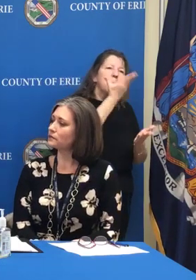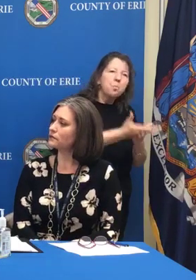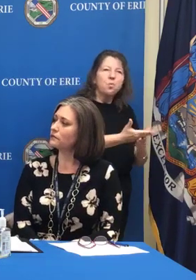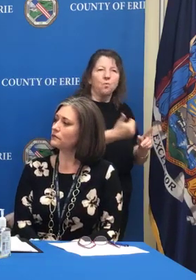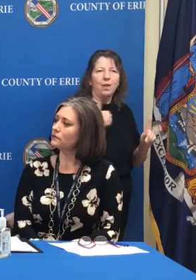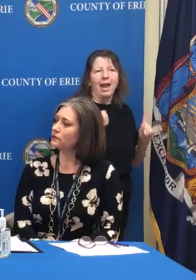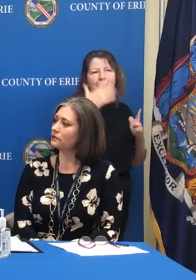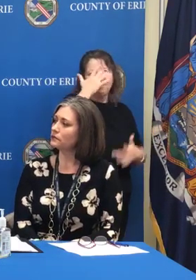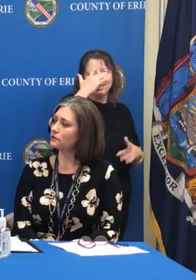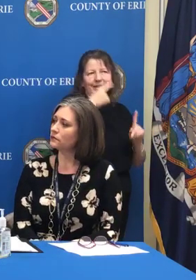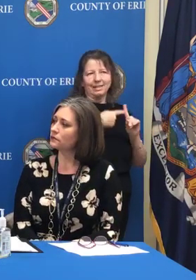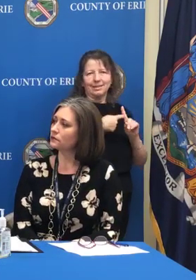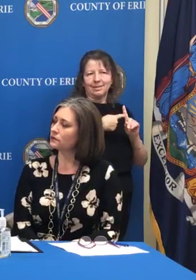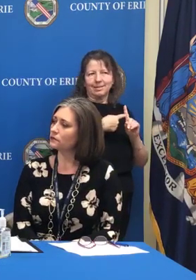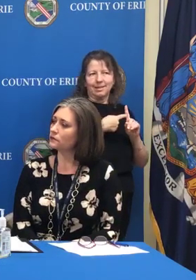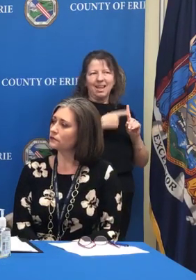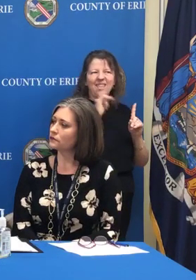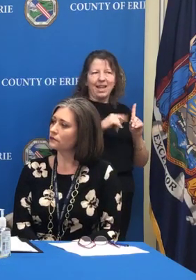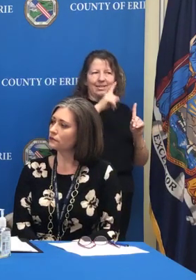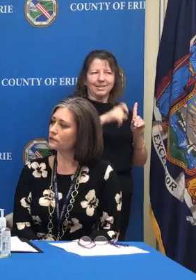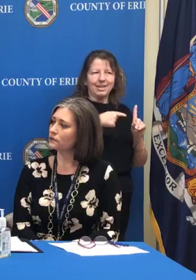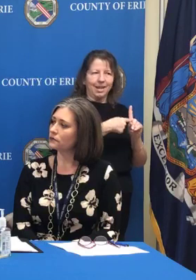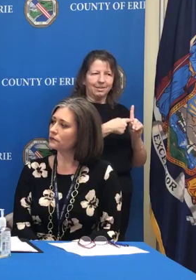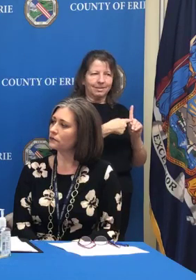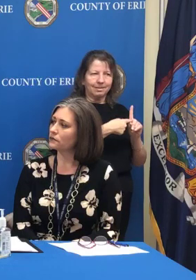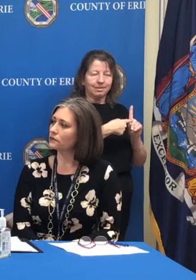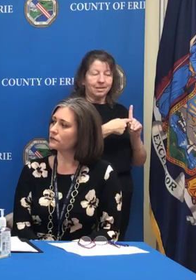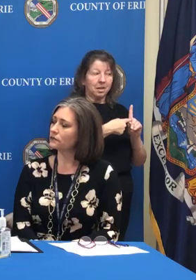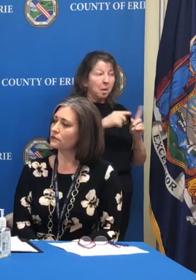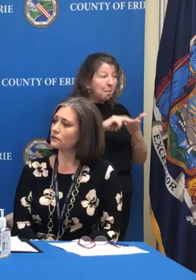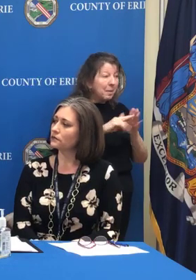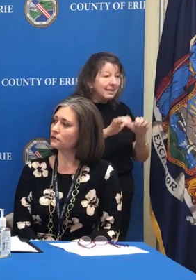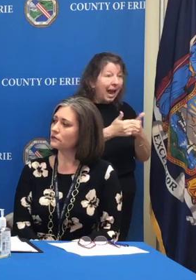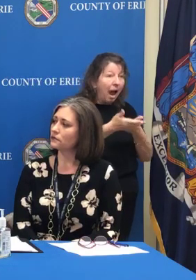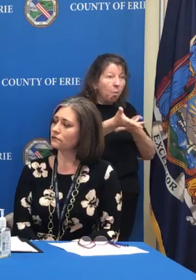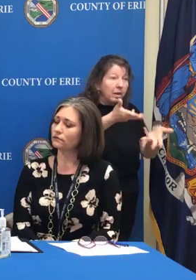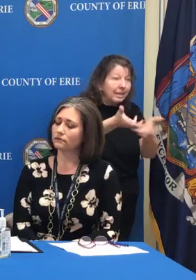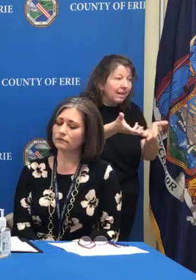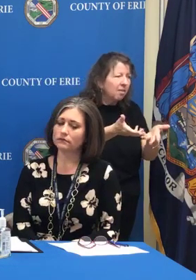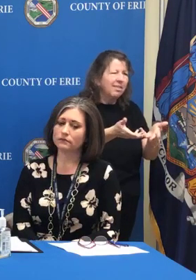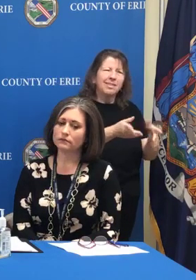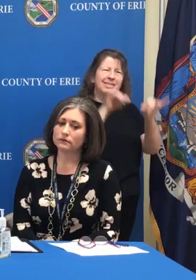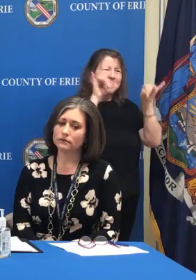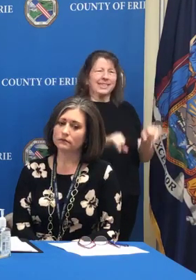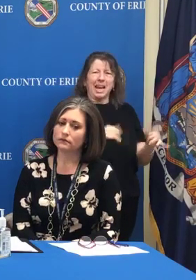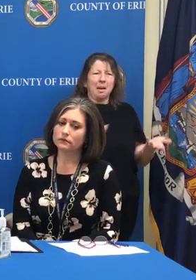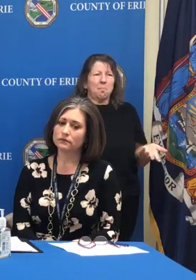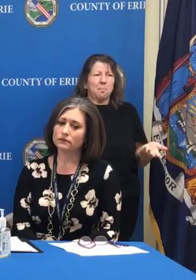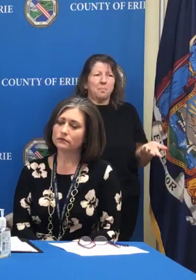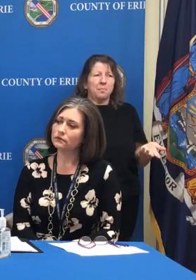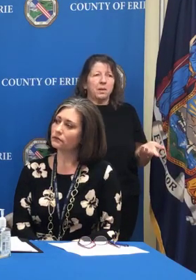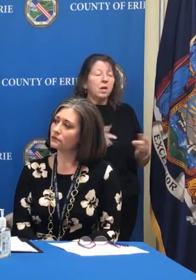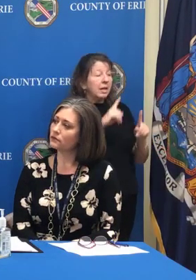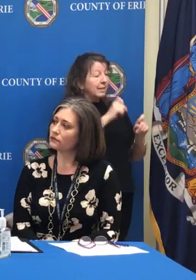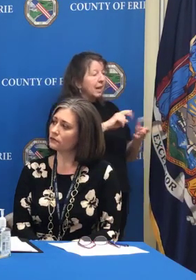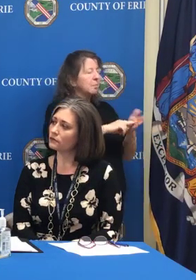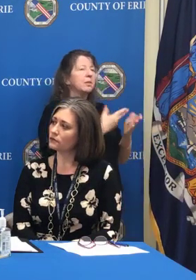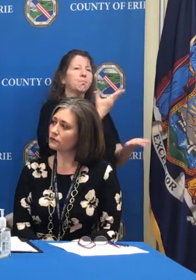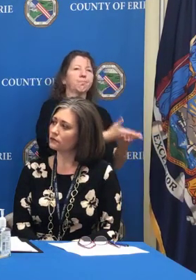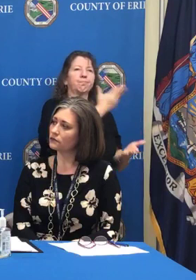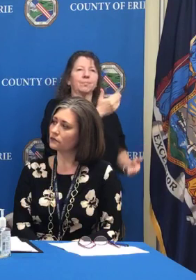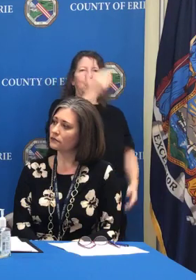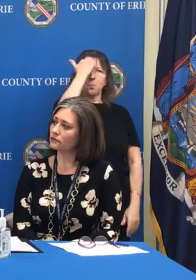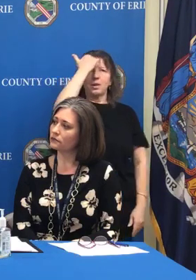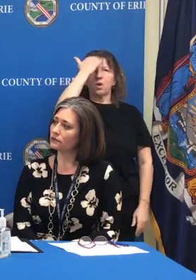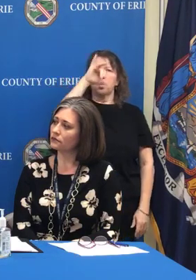has COVID-19. It doesn't change the outcome of how we address it. So the testing just gives us positive proof that the individual